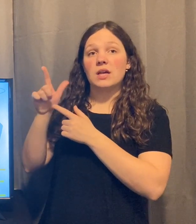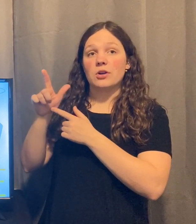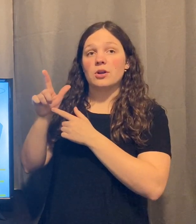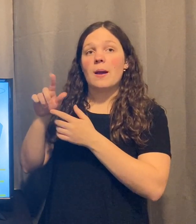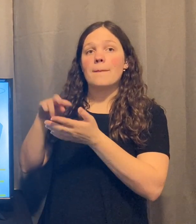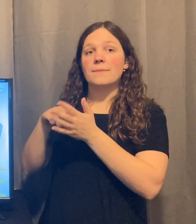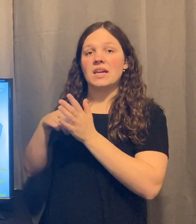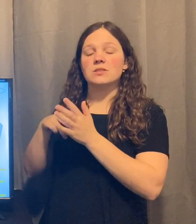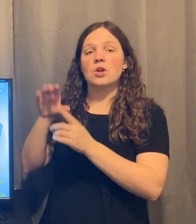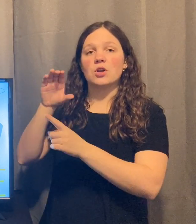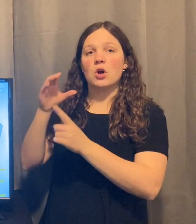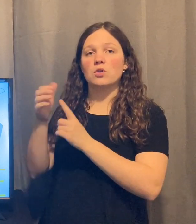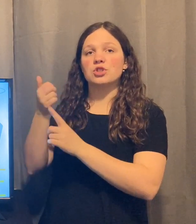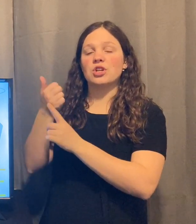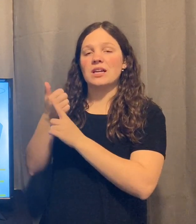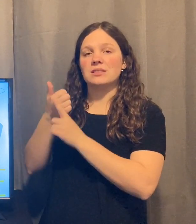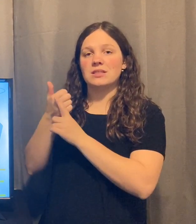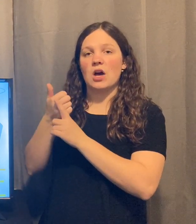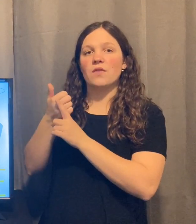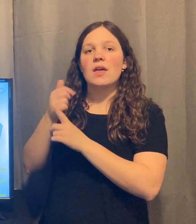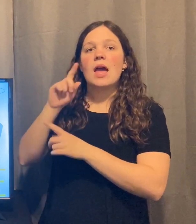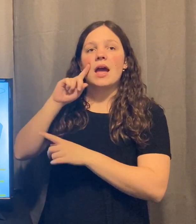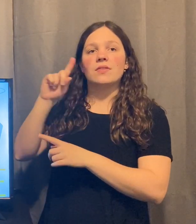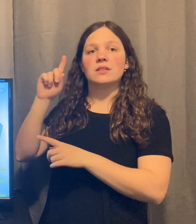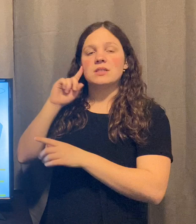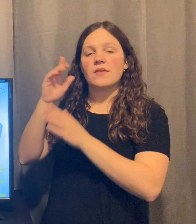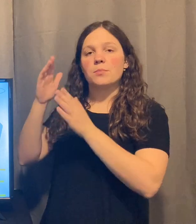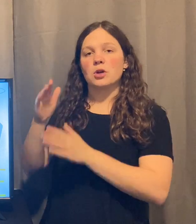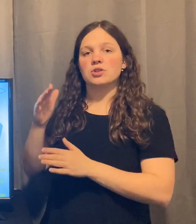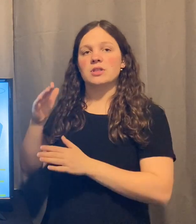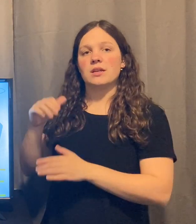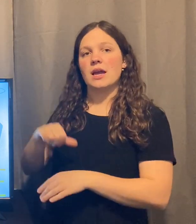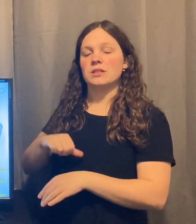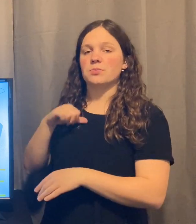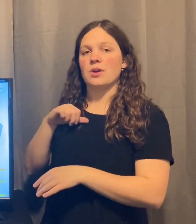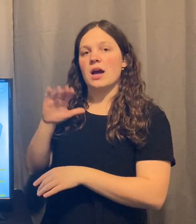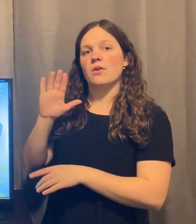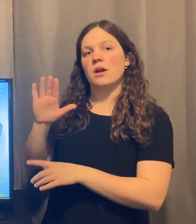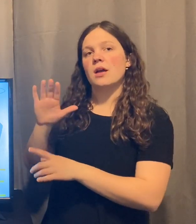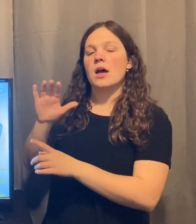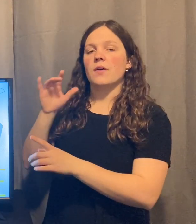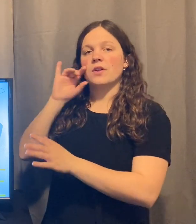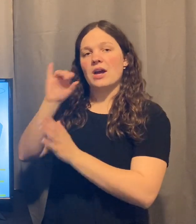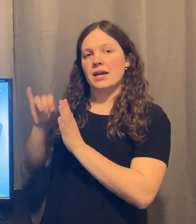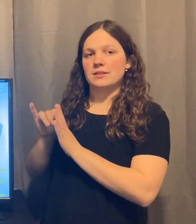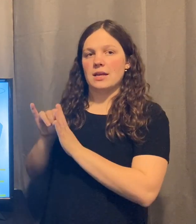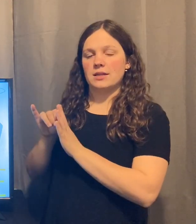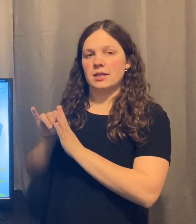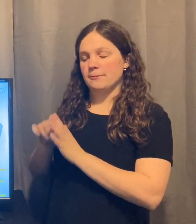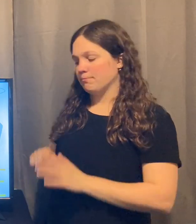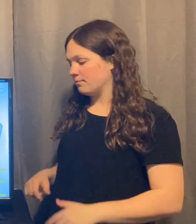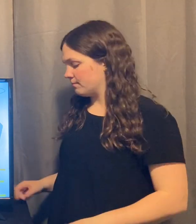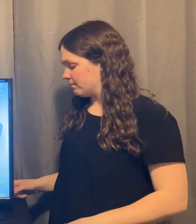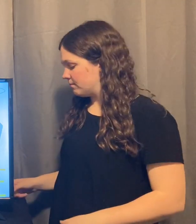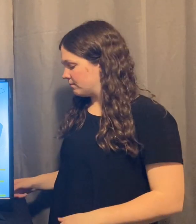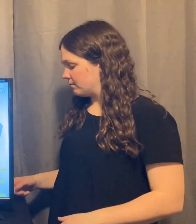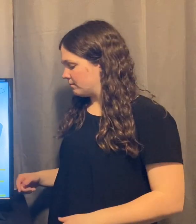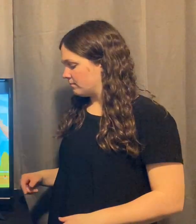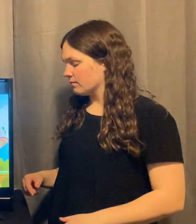letter means the culture itself and the deaf person is proud of their identity.